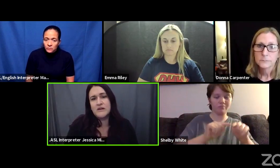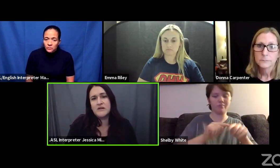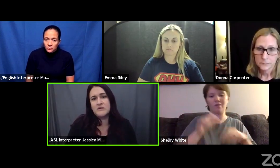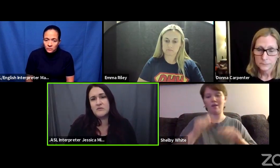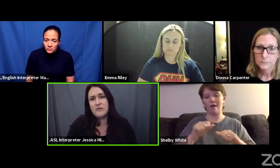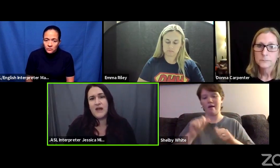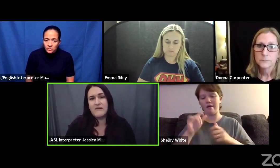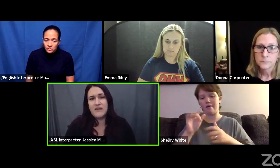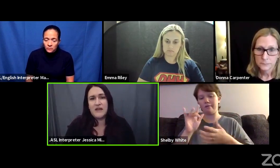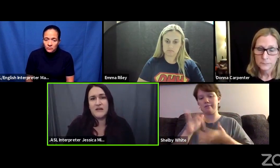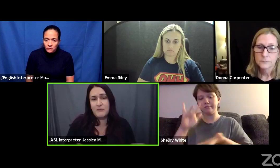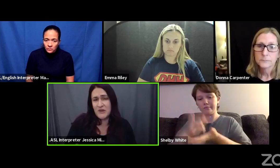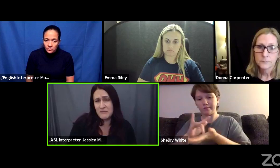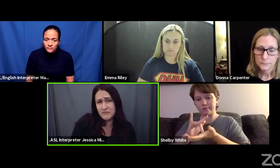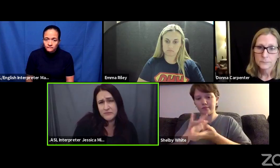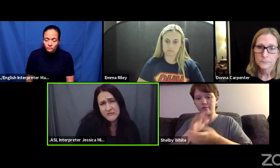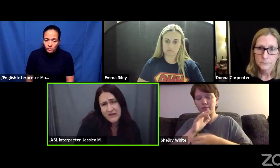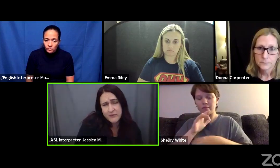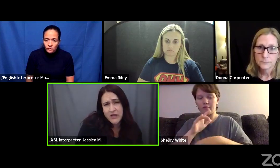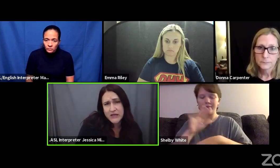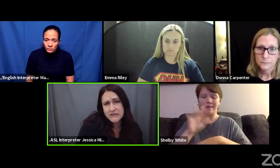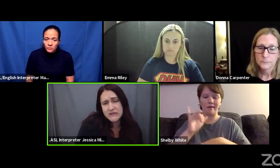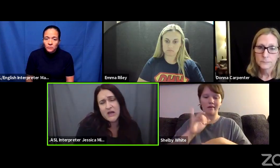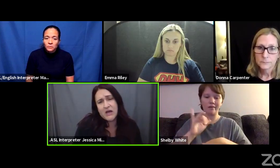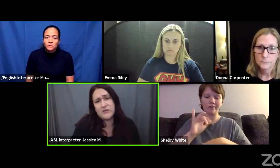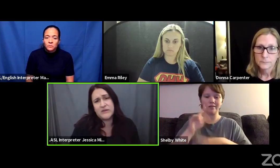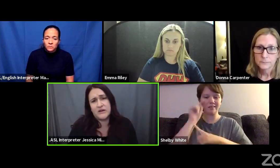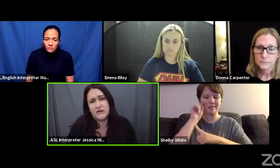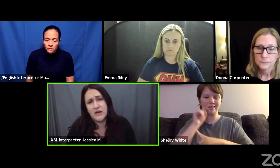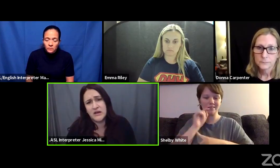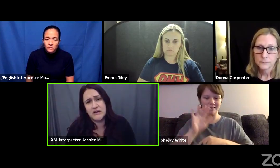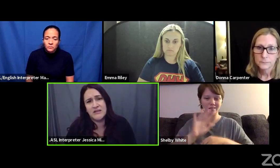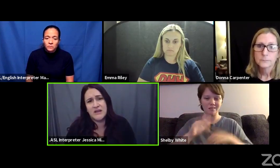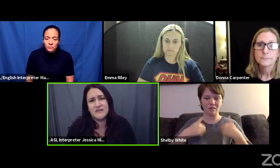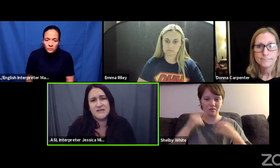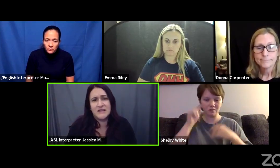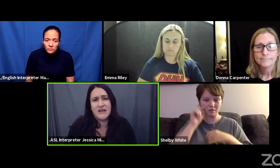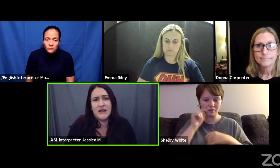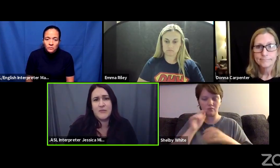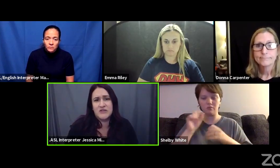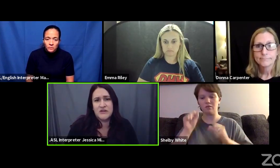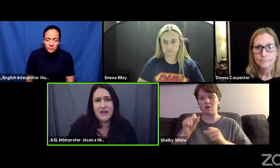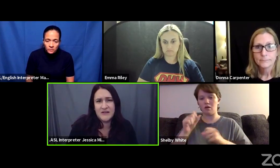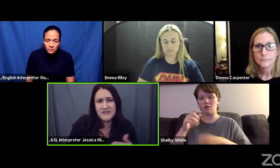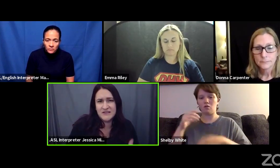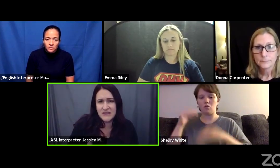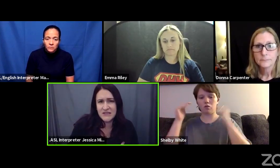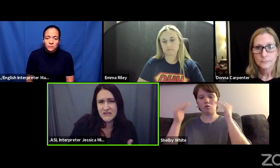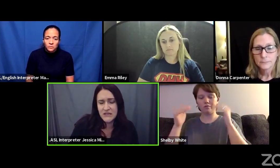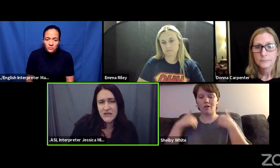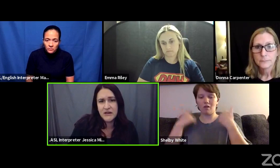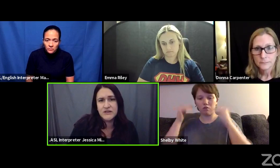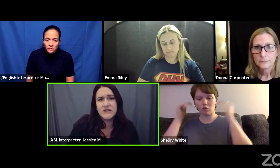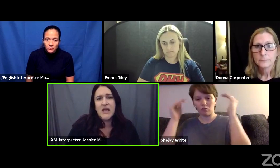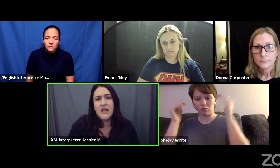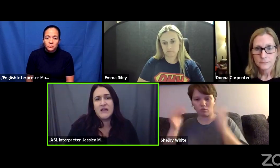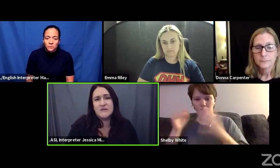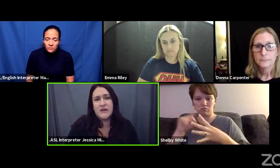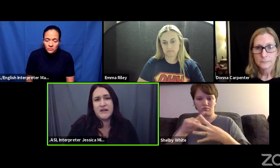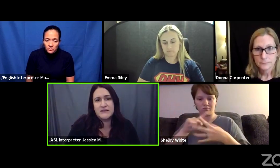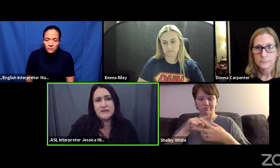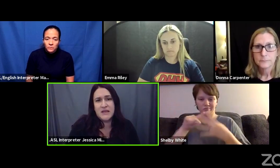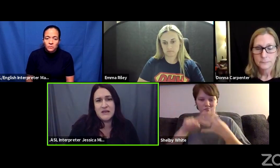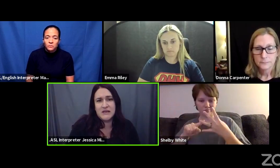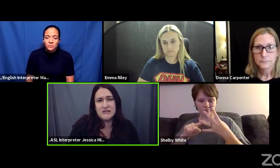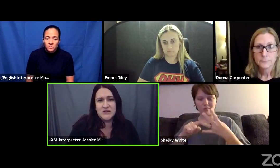So one could have that be deafblind when they're young. Then you see that happen during adolescence, like the teen years, as